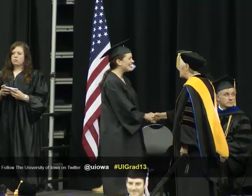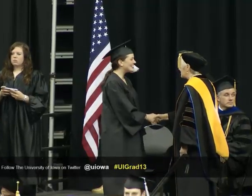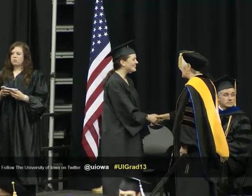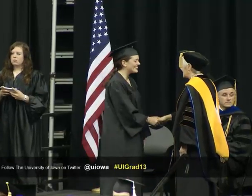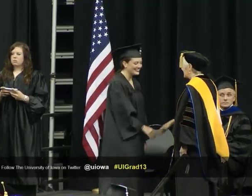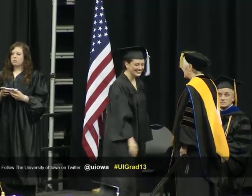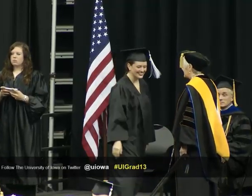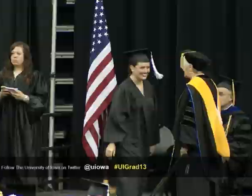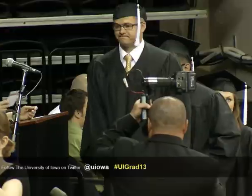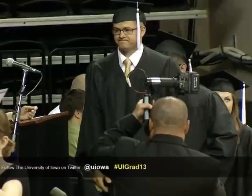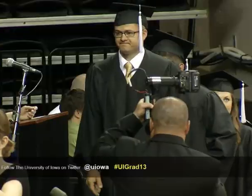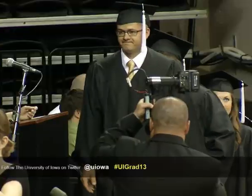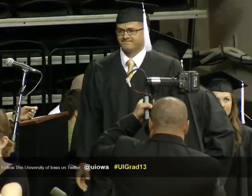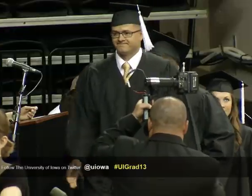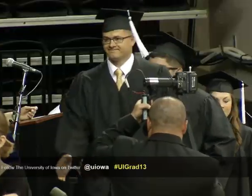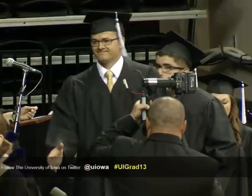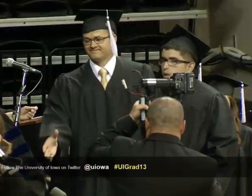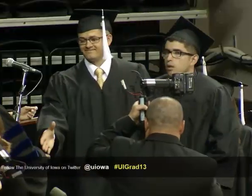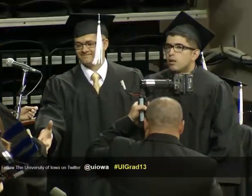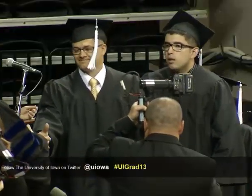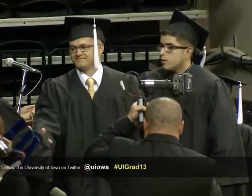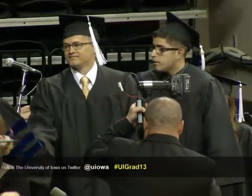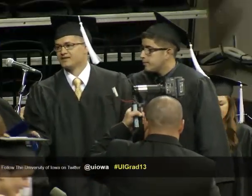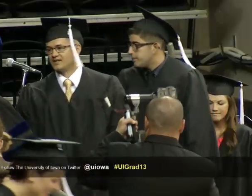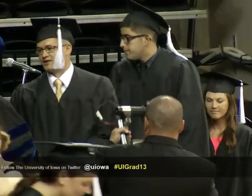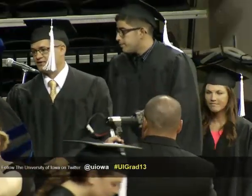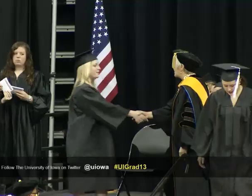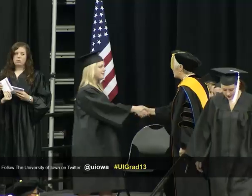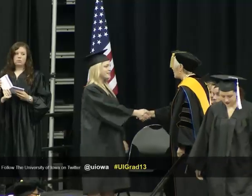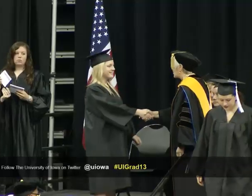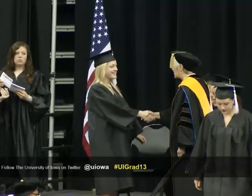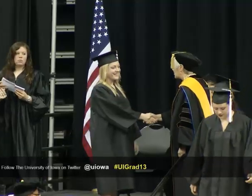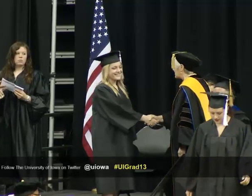Andrew Quillen. Stephanie Gatton.